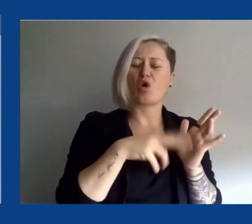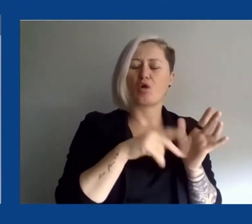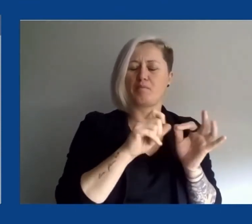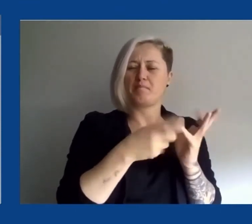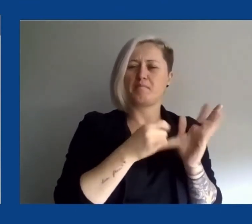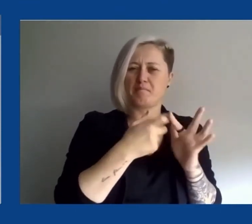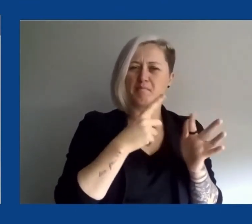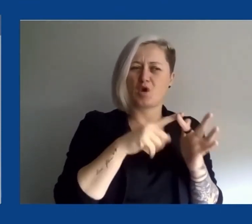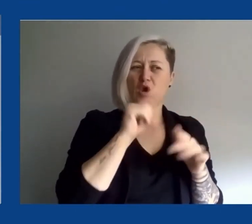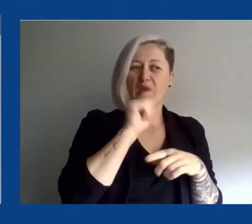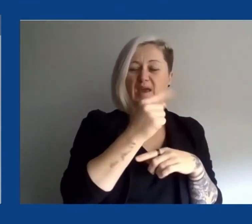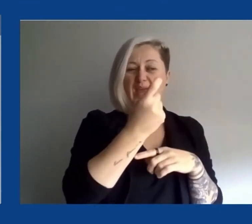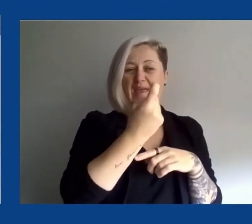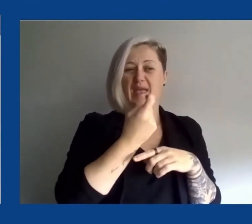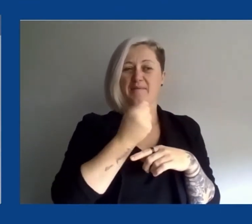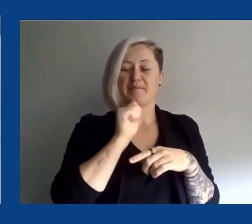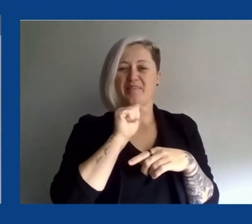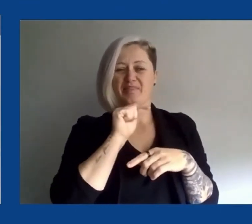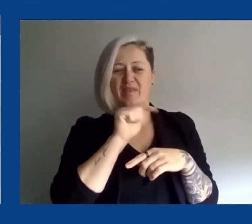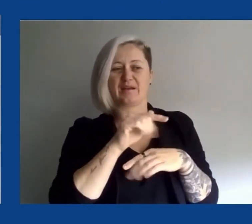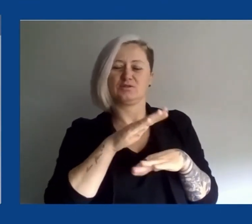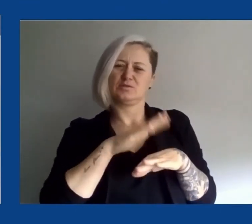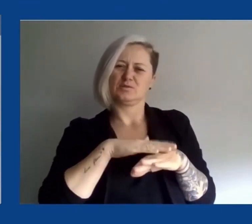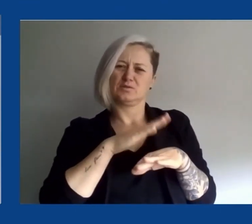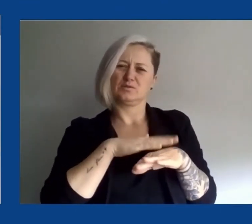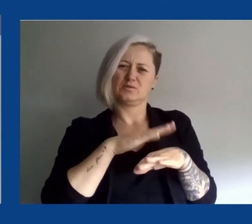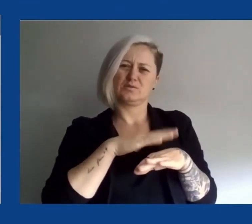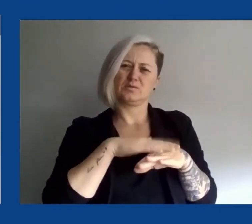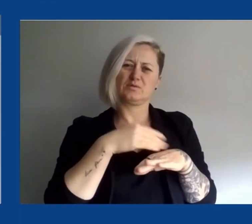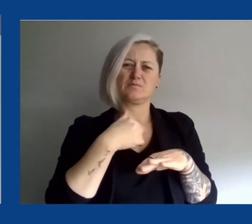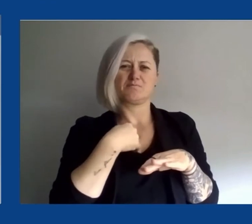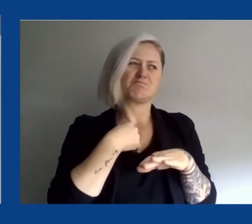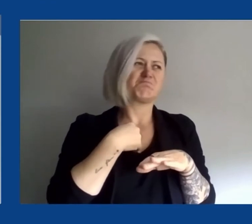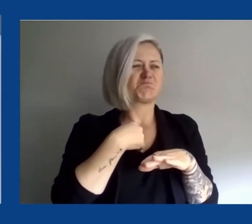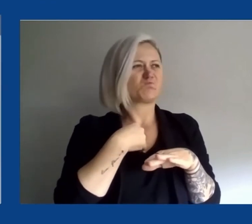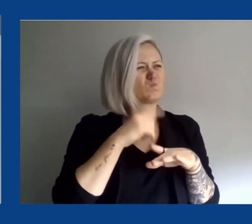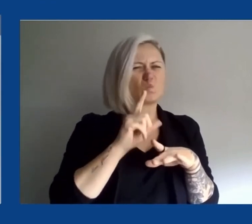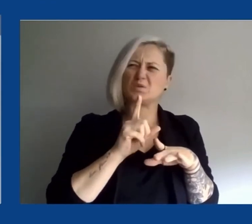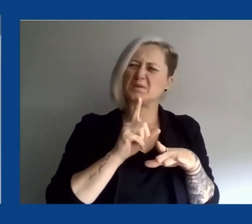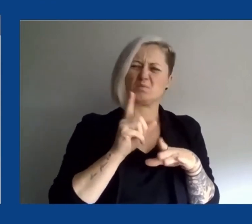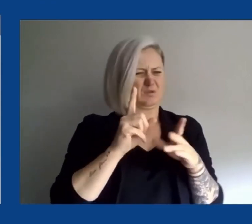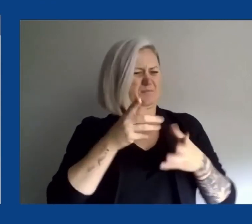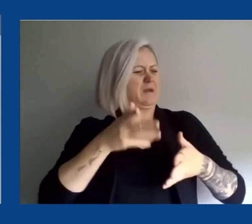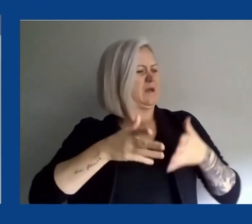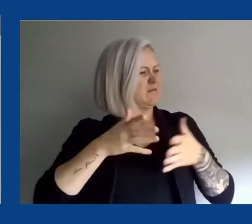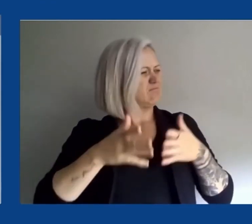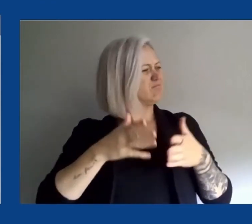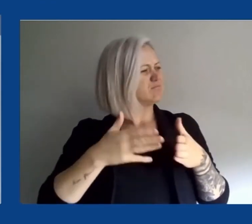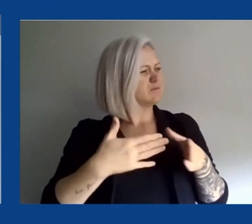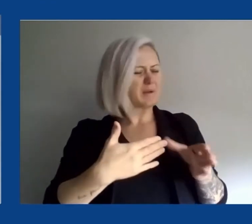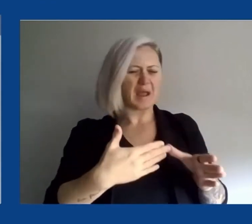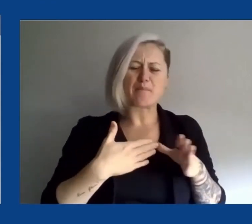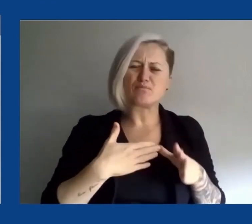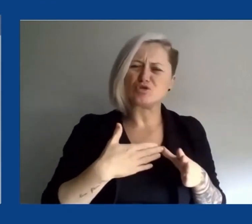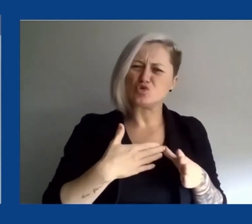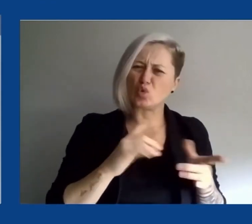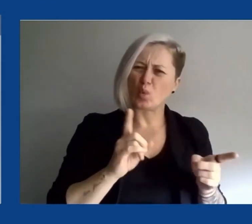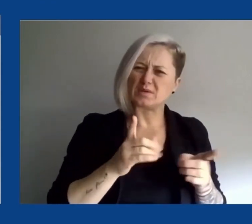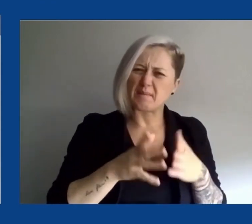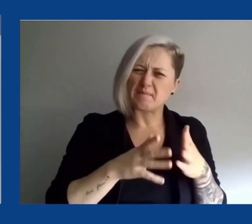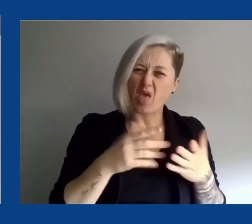time. It's, well, what did it mean being an Aboriginal? What did it mean? I just thought I was a